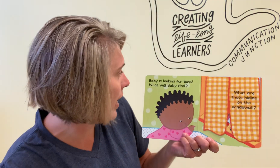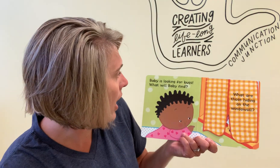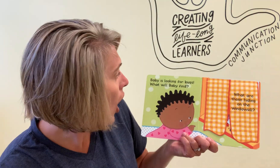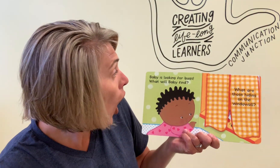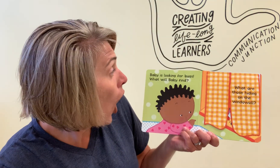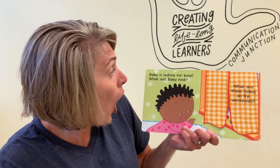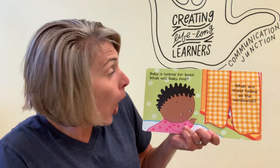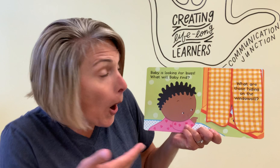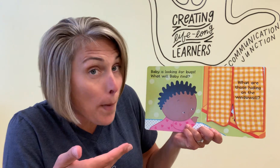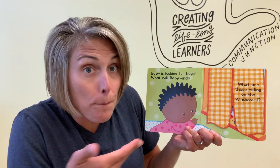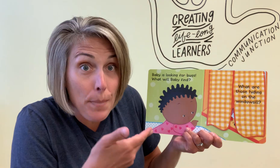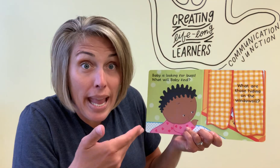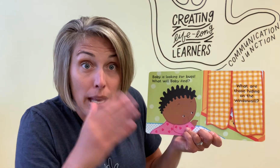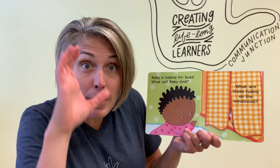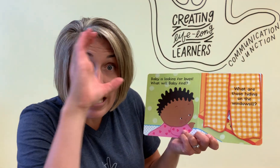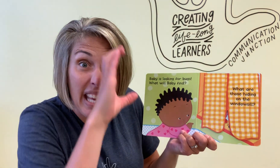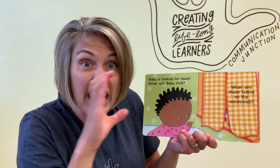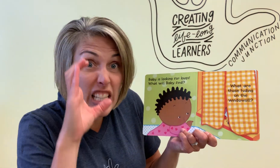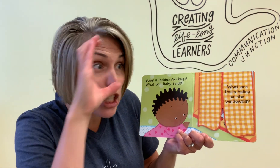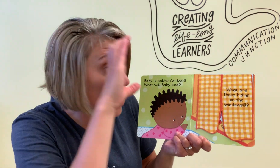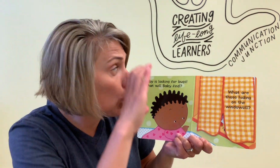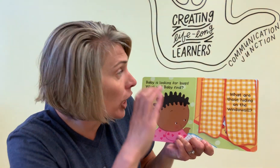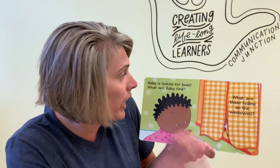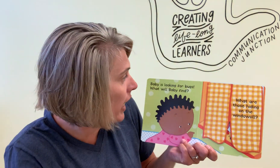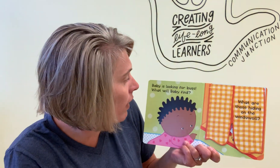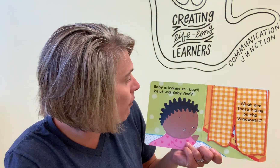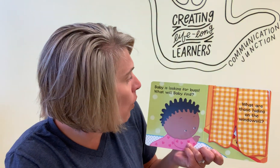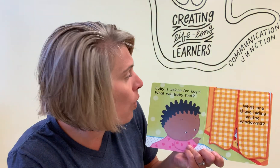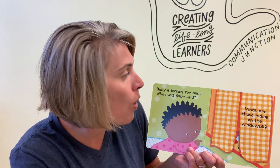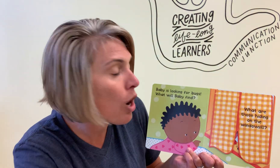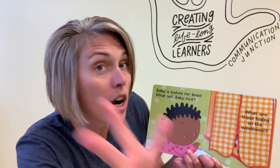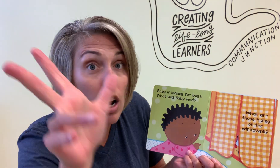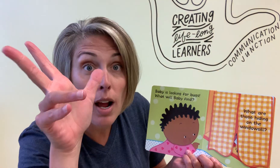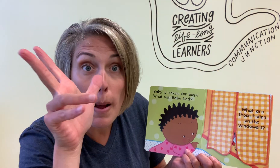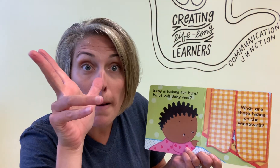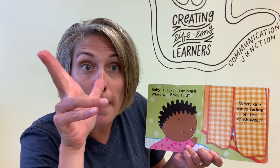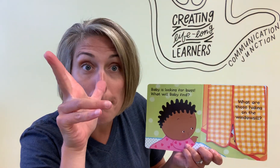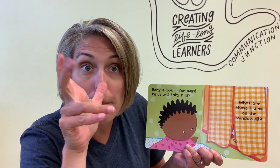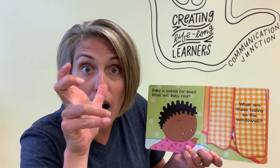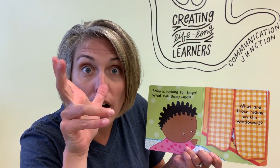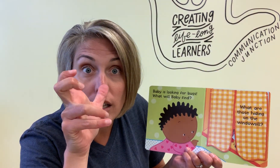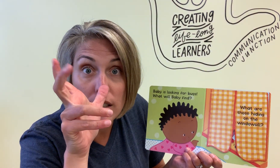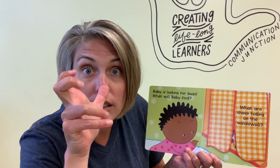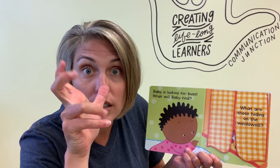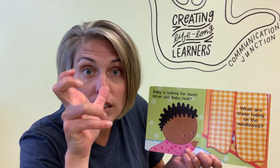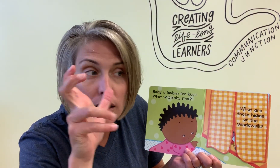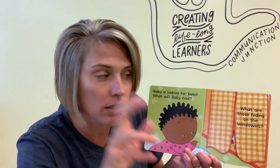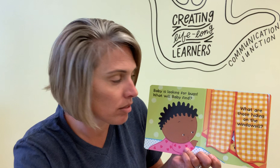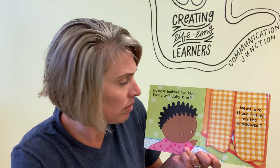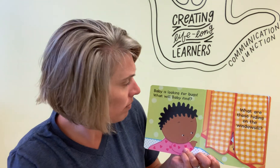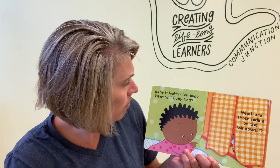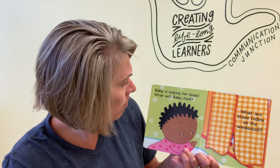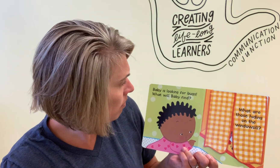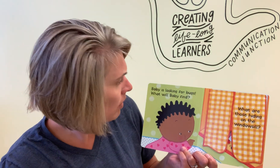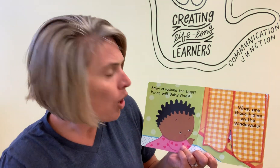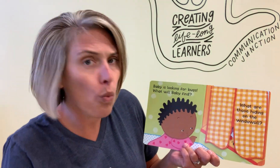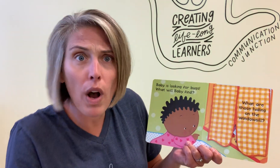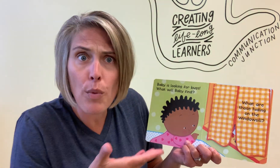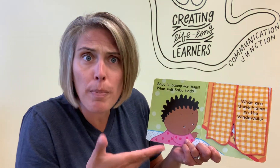ready? Baby is looking for bugs. What will